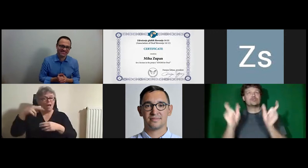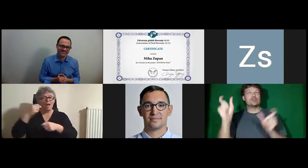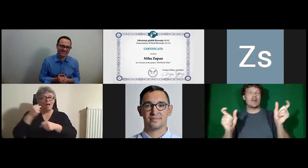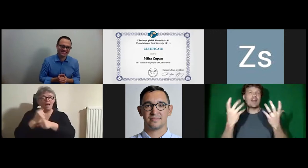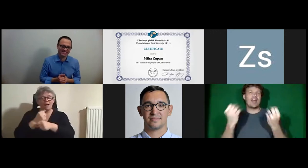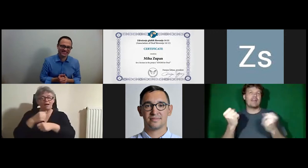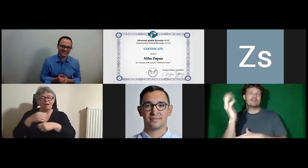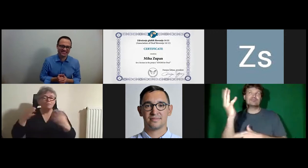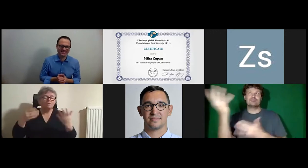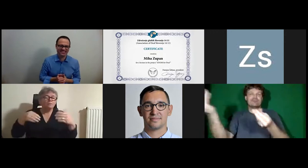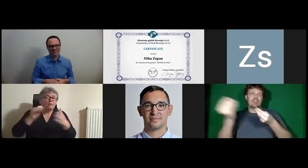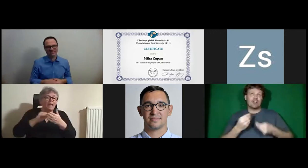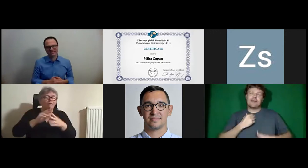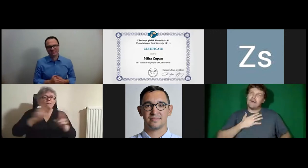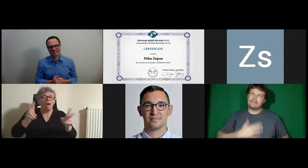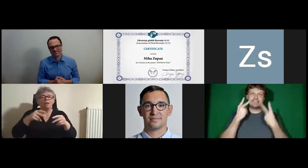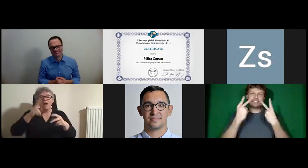Dami,